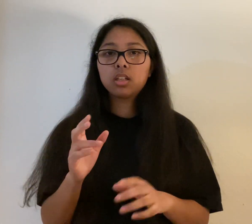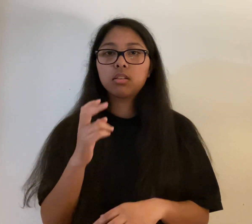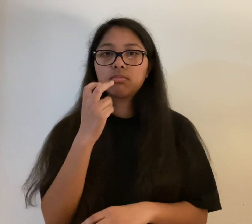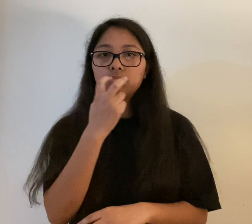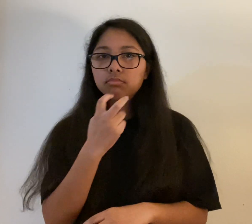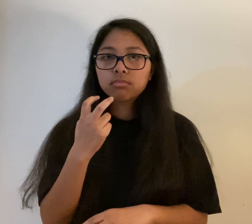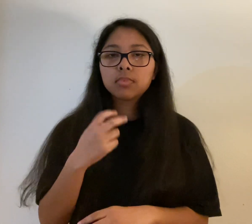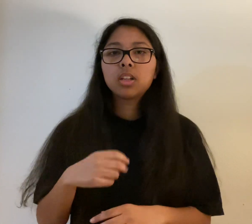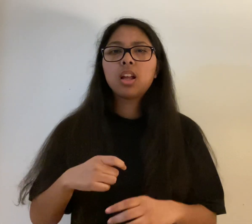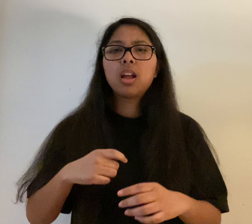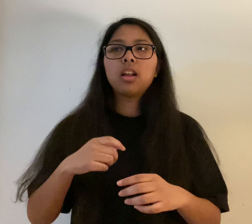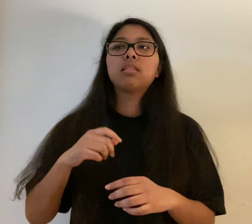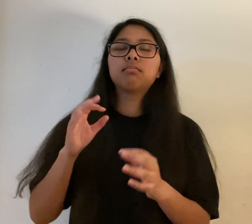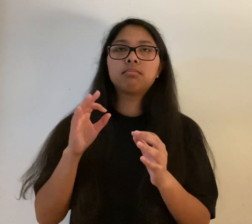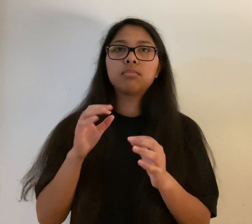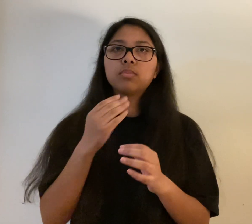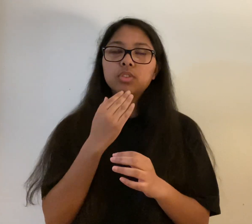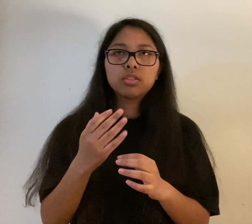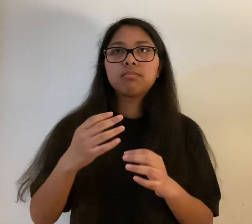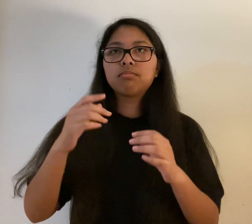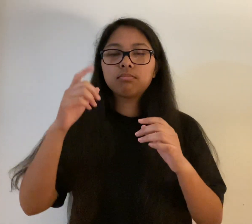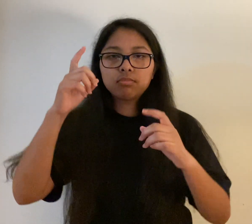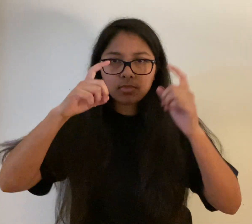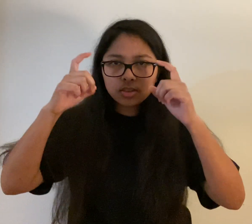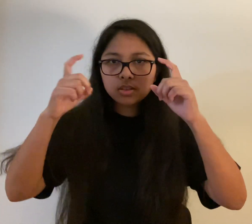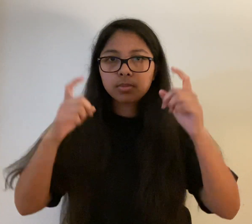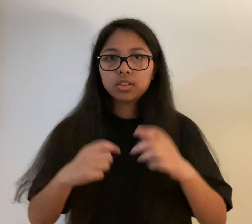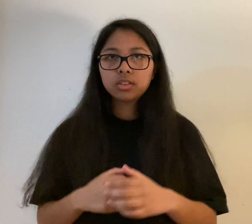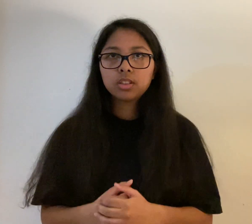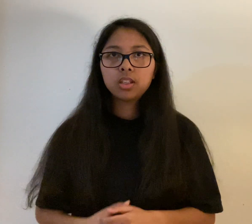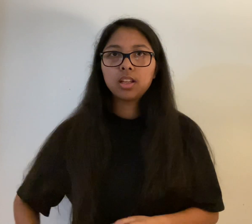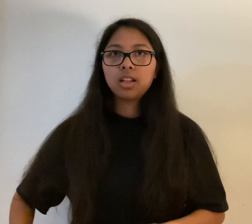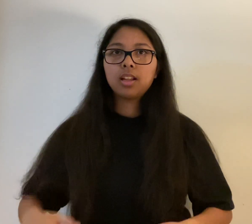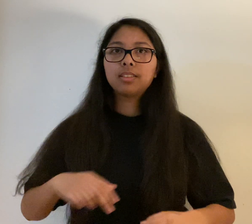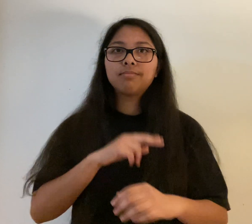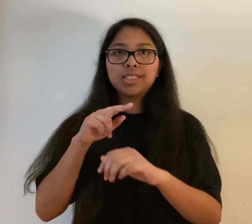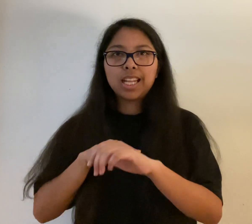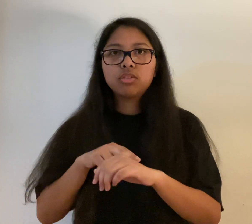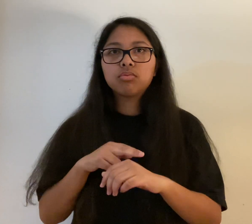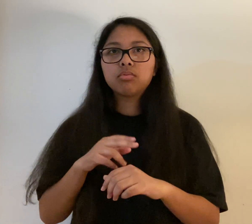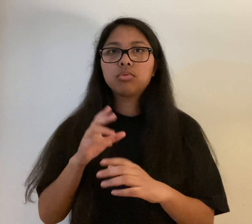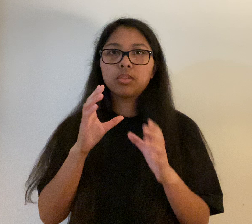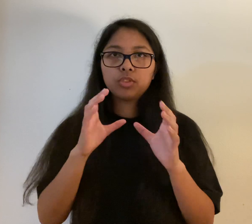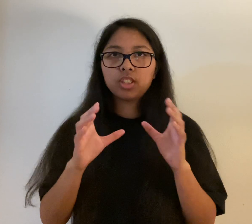express the speaker's tone, and natural communication gestures. The oral interpreter